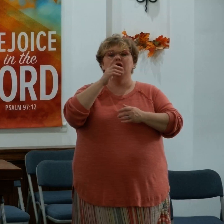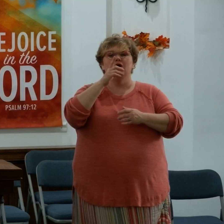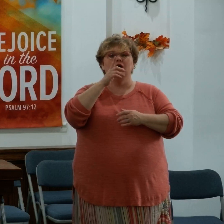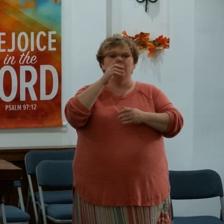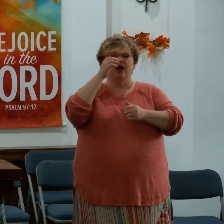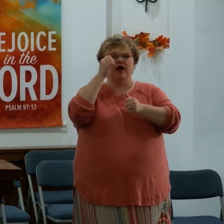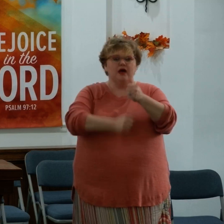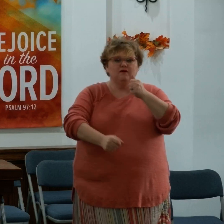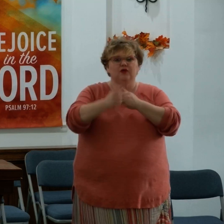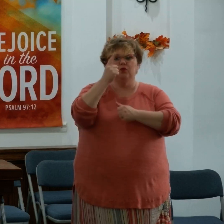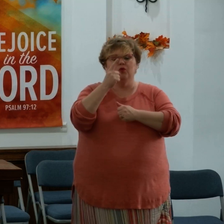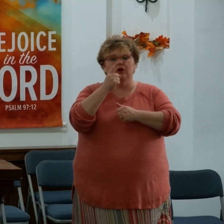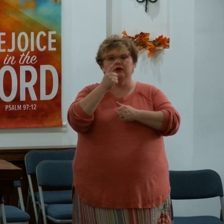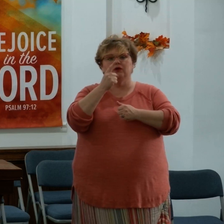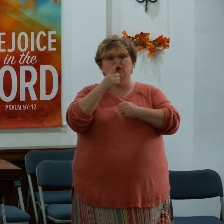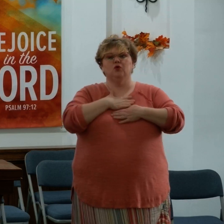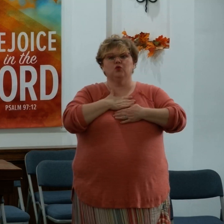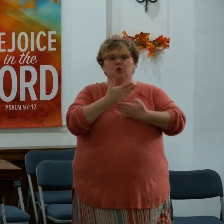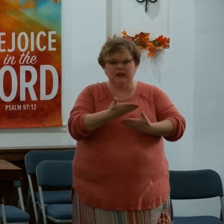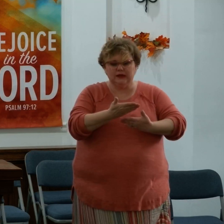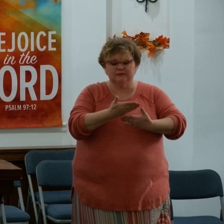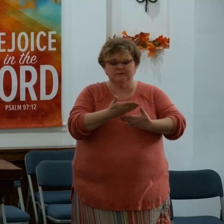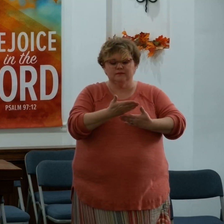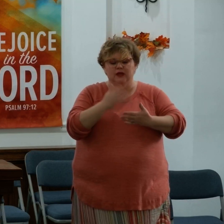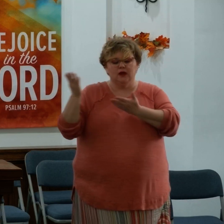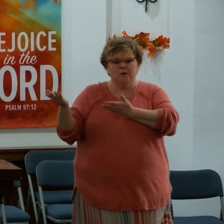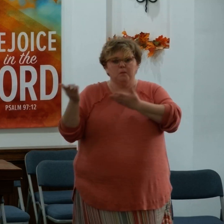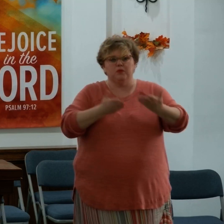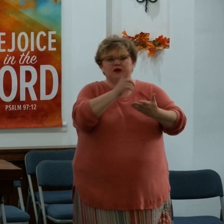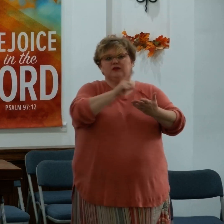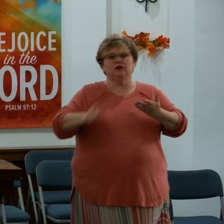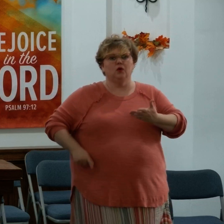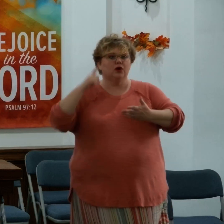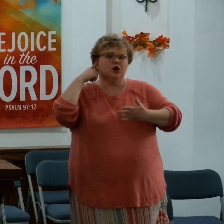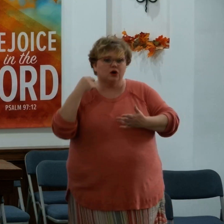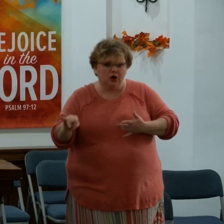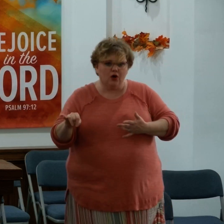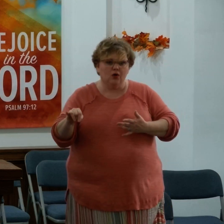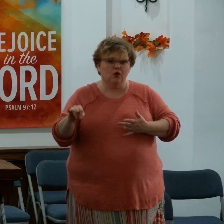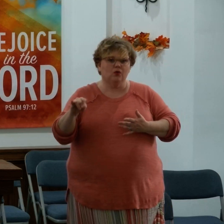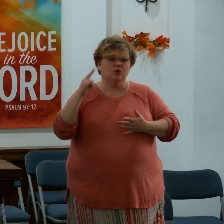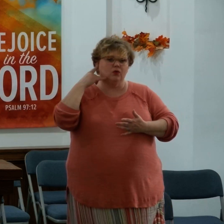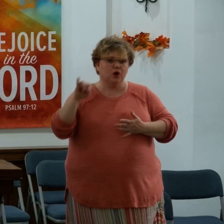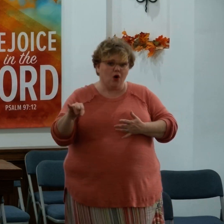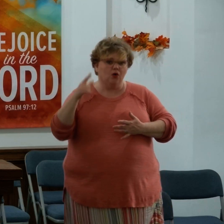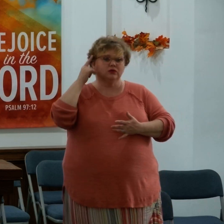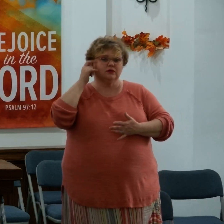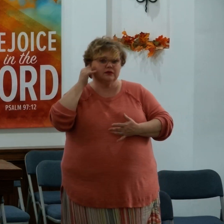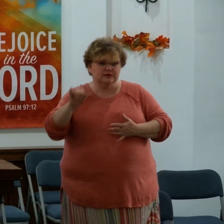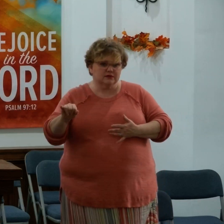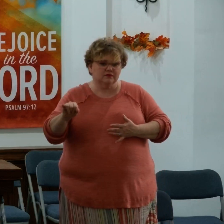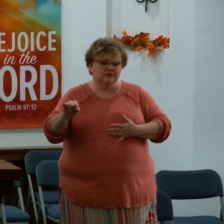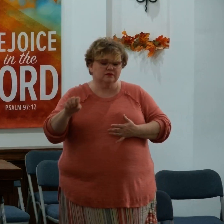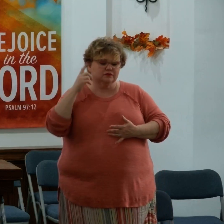is willing is to bring to the Lord an offering of gold, silver, and bronze. Wait a minute. Everyone who is